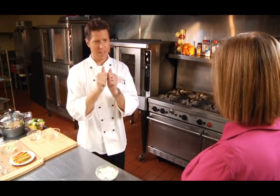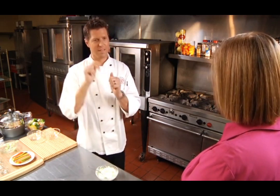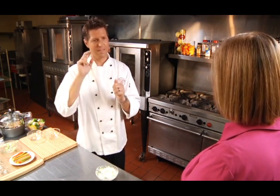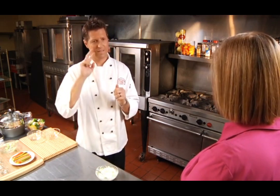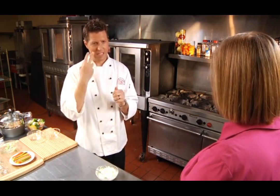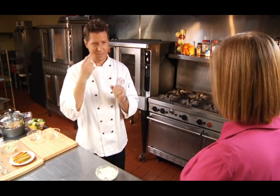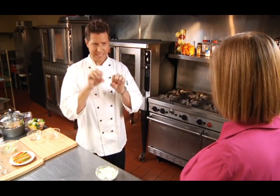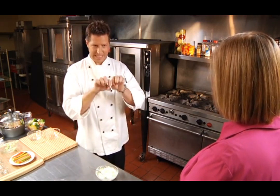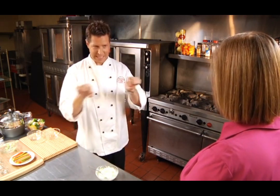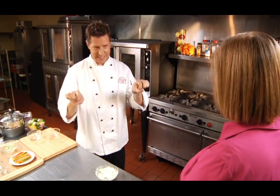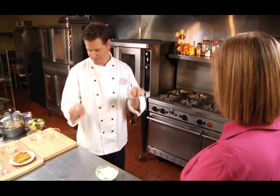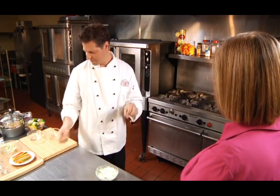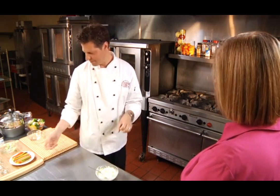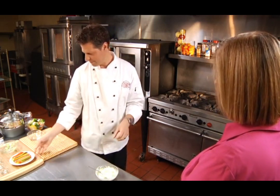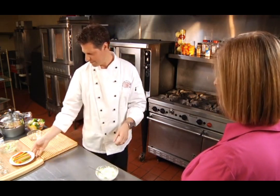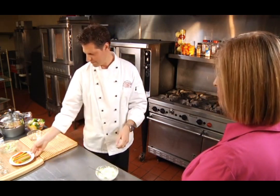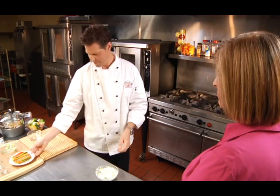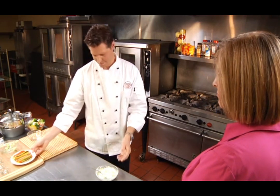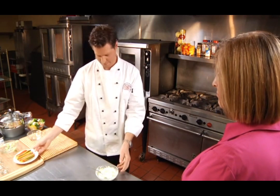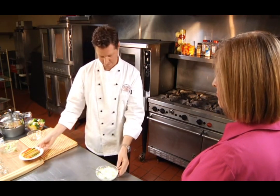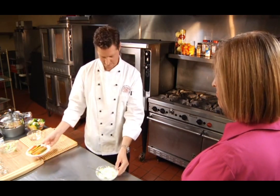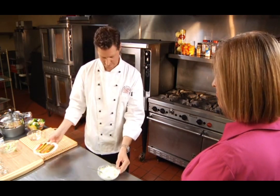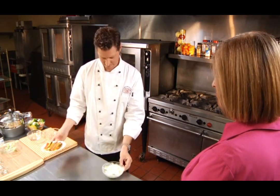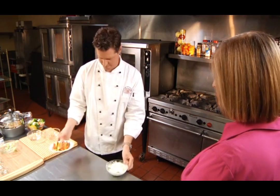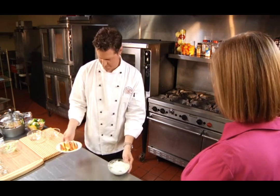Enjoy with some vegetable sticks.